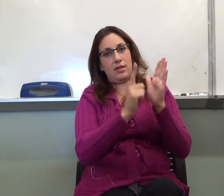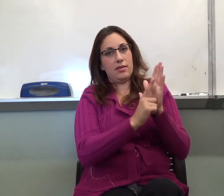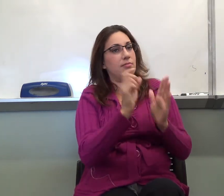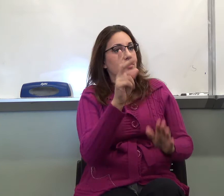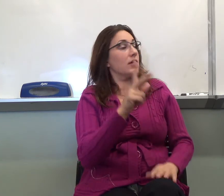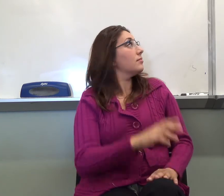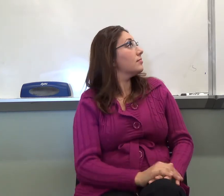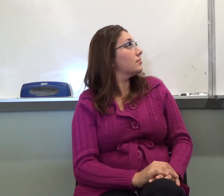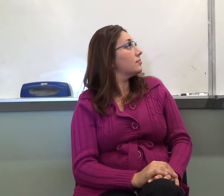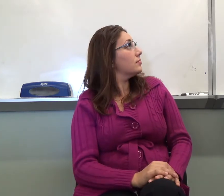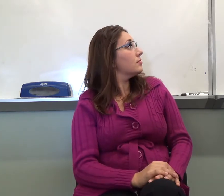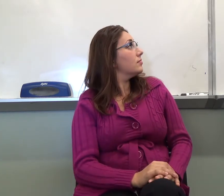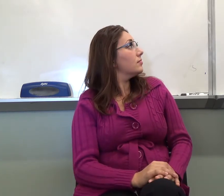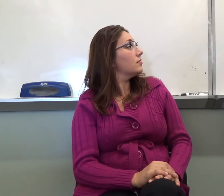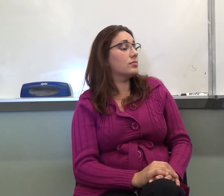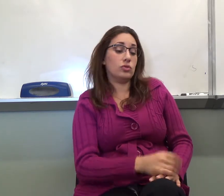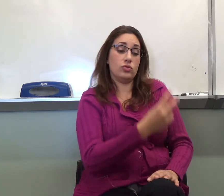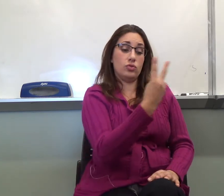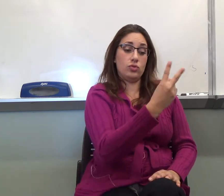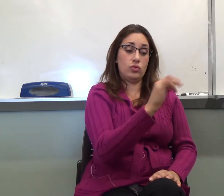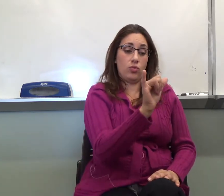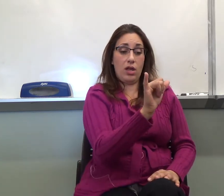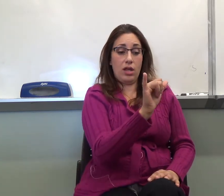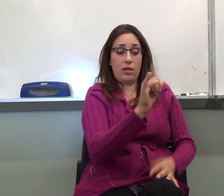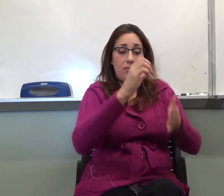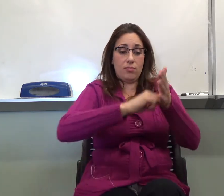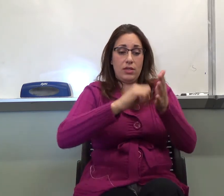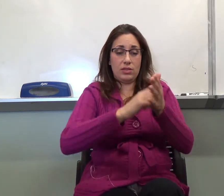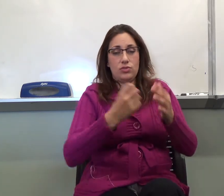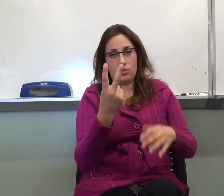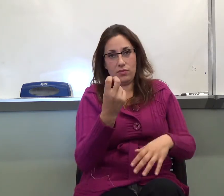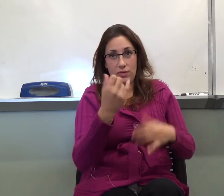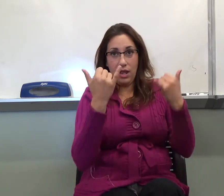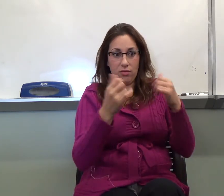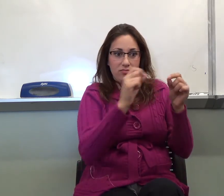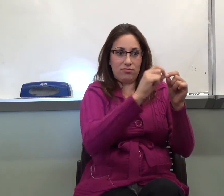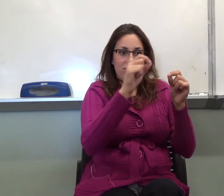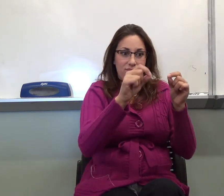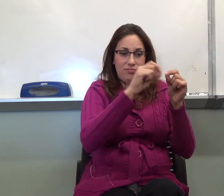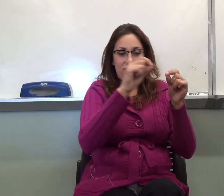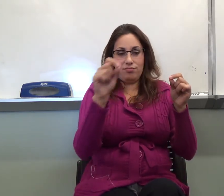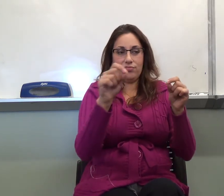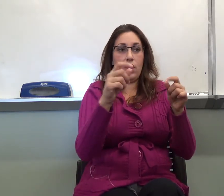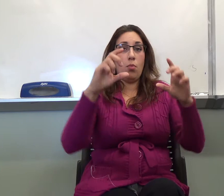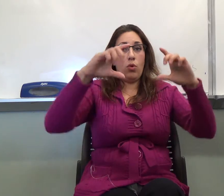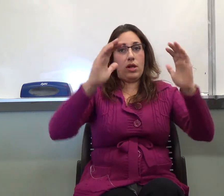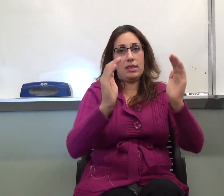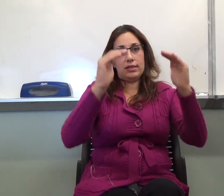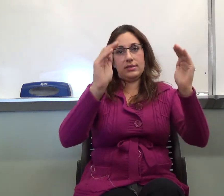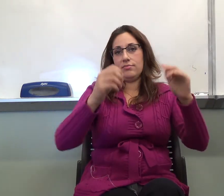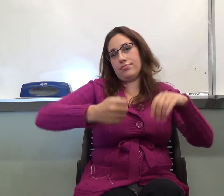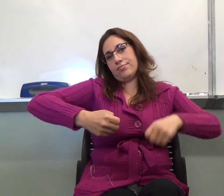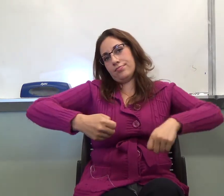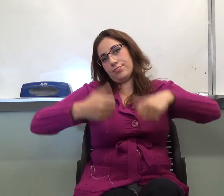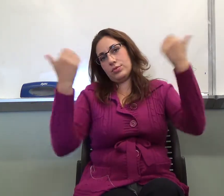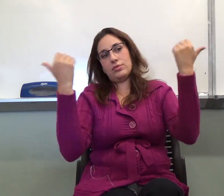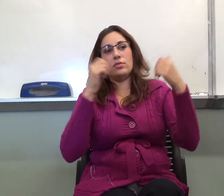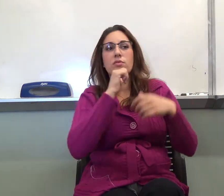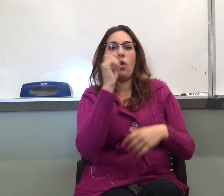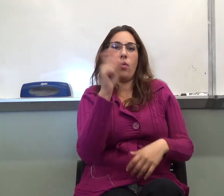So this becomes a 2y minus 12. Now we've distributed, so we don't need parentheses anymore. So just add the 32.